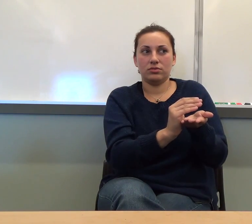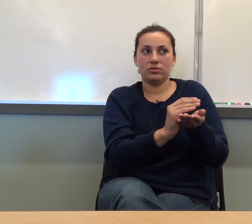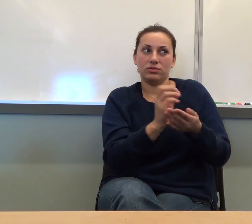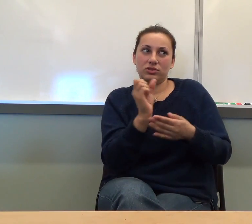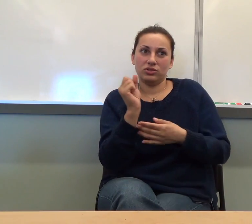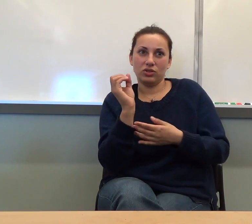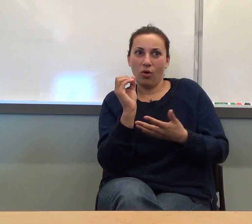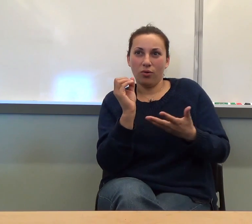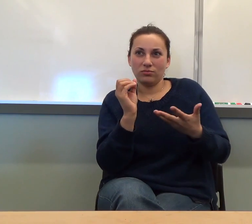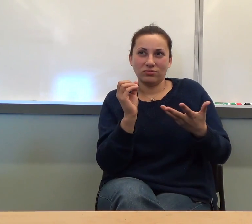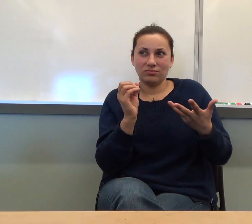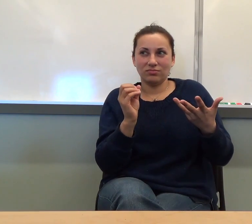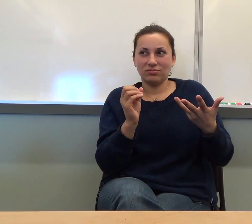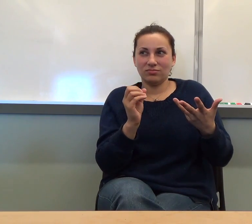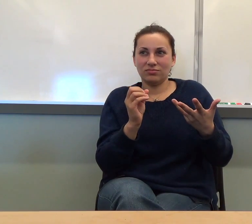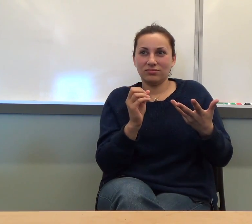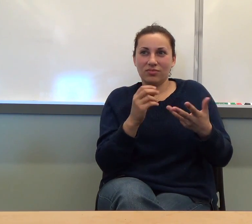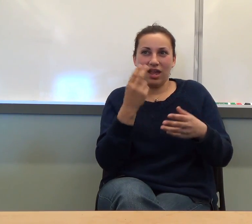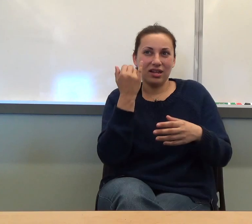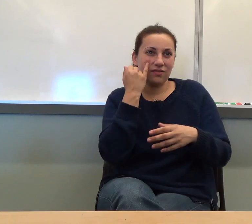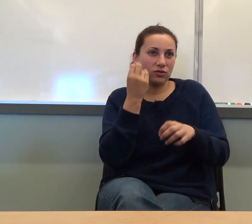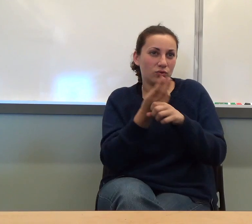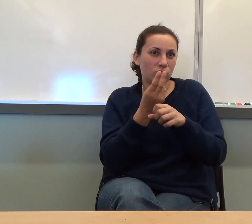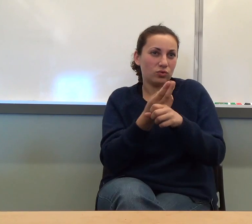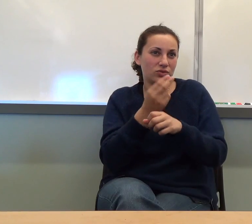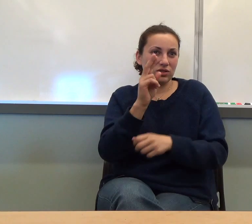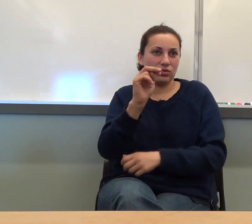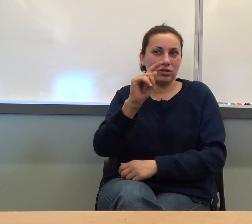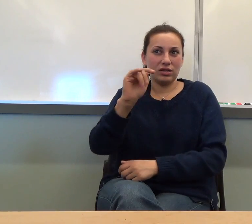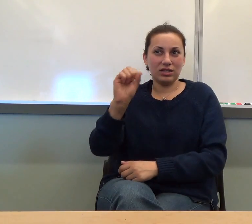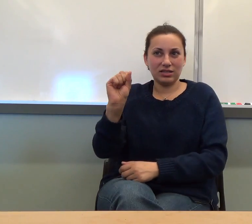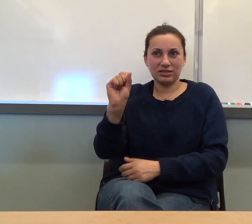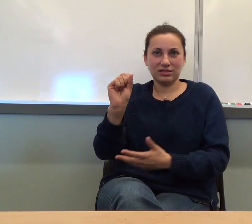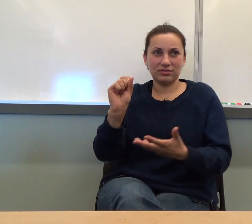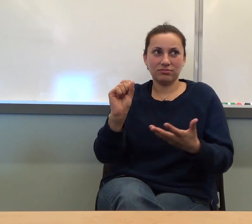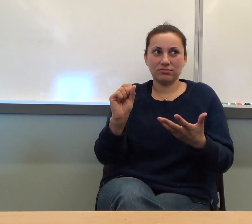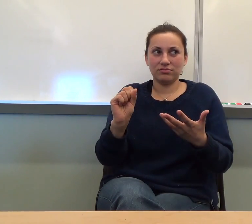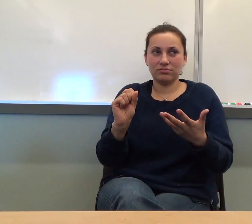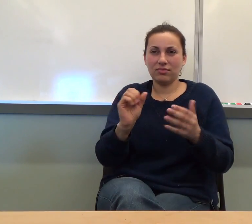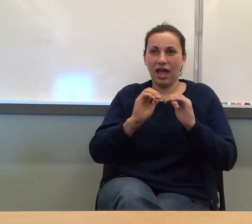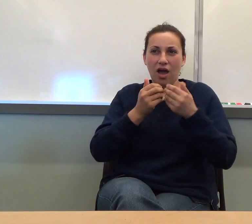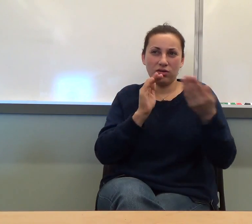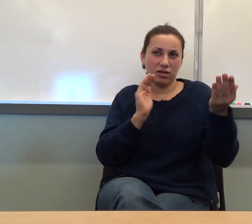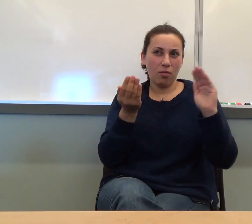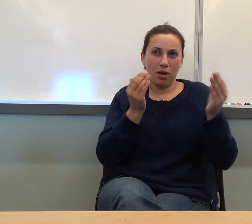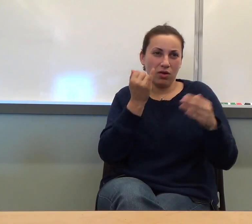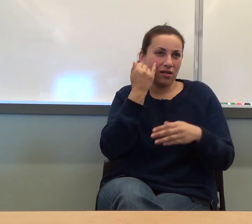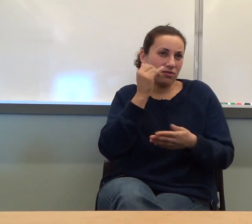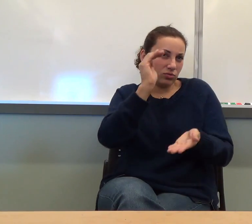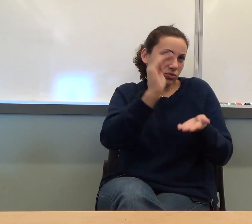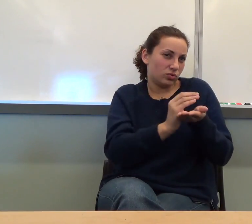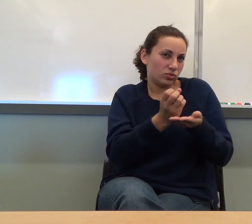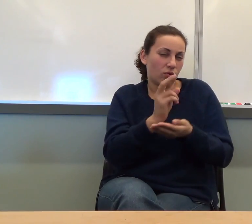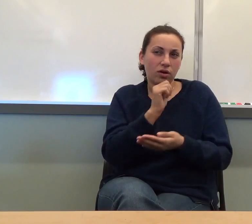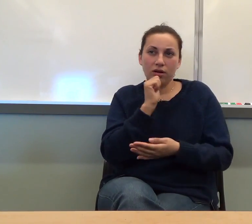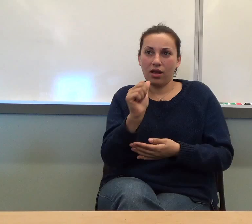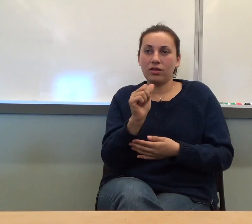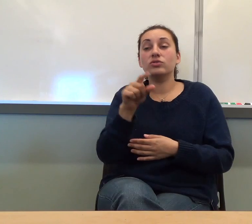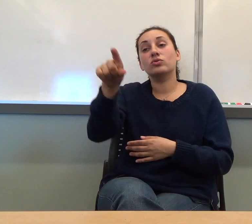below the unit price of the other item? Well, you don't know. So you've got to take your calculator to Safeway, so you